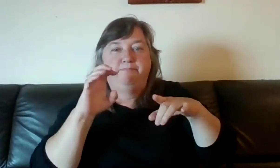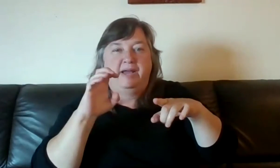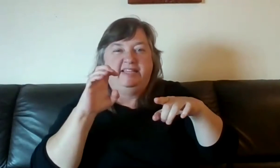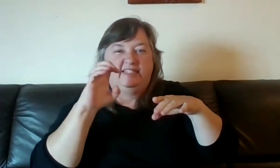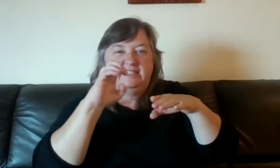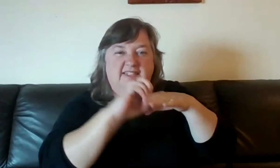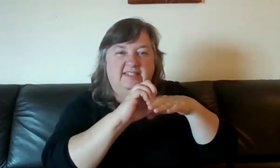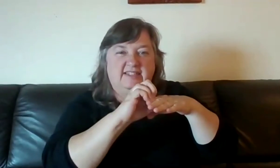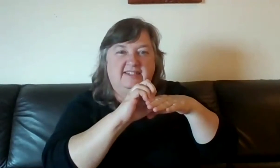Bite.